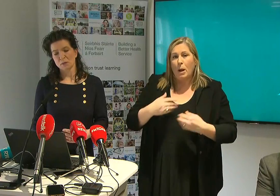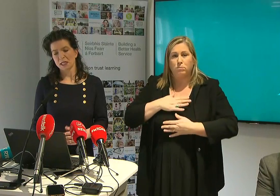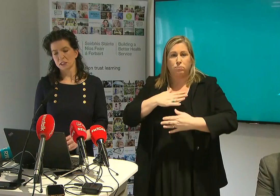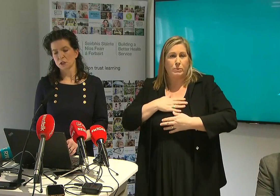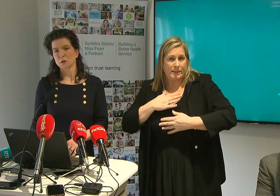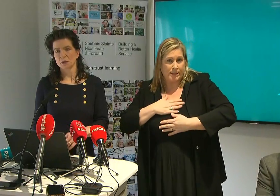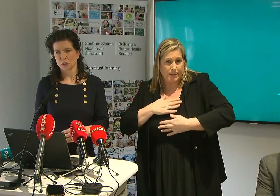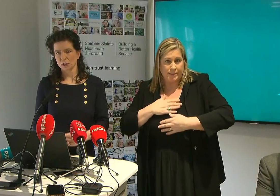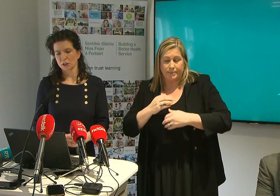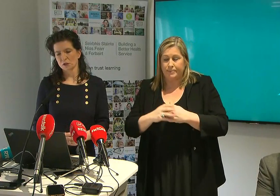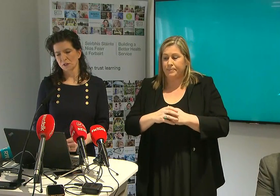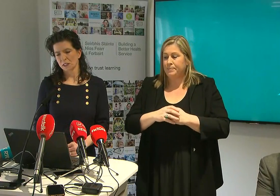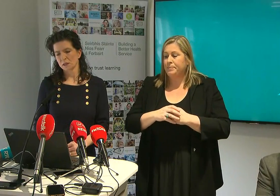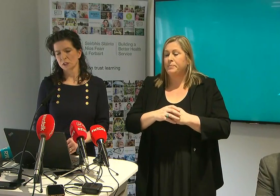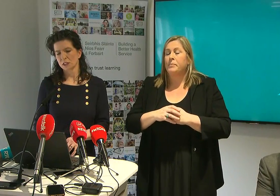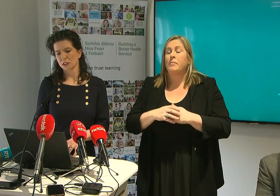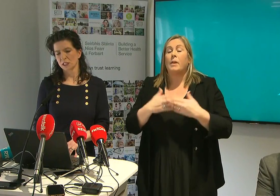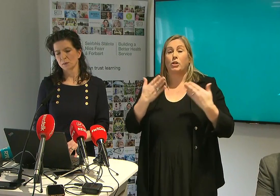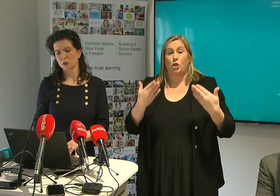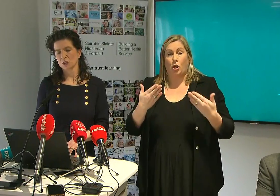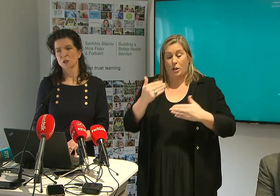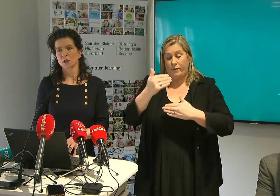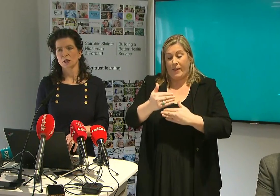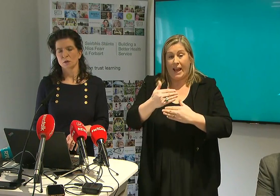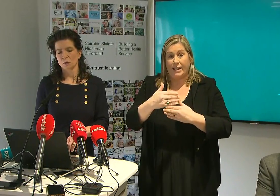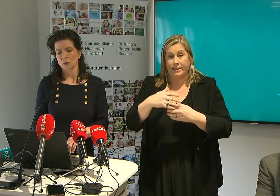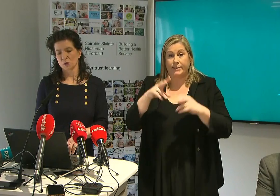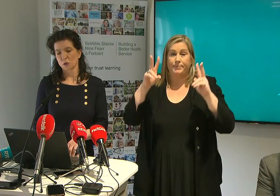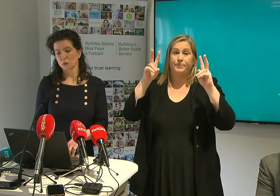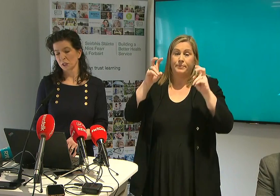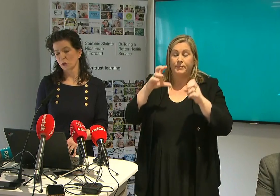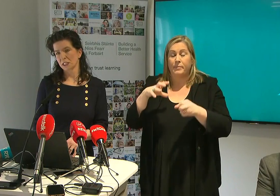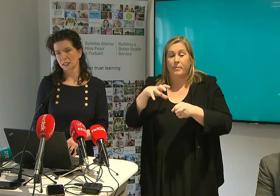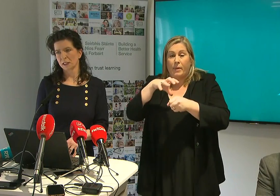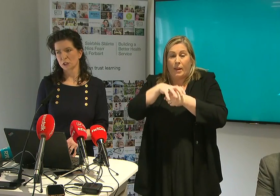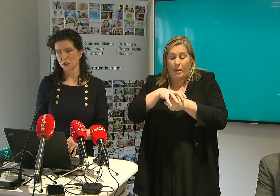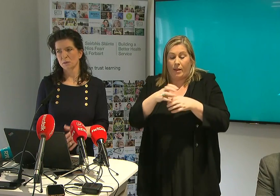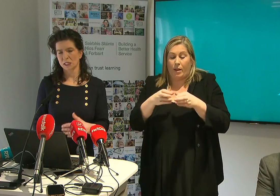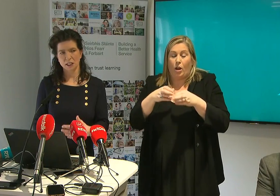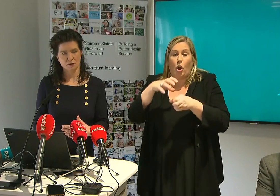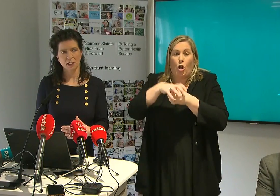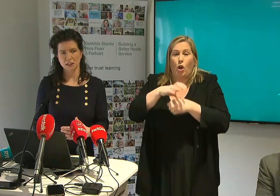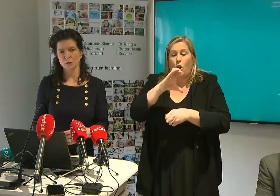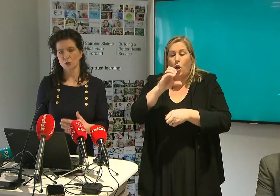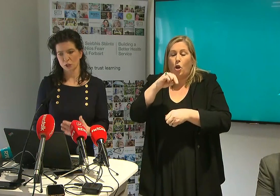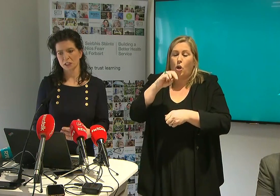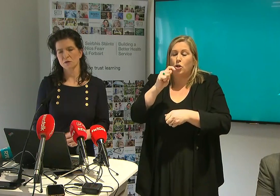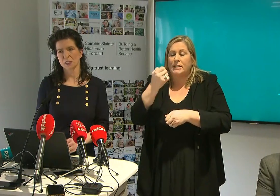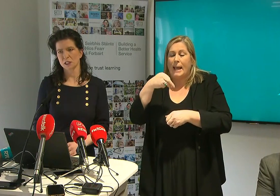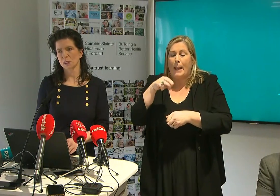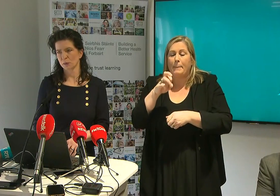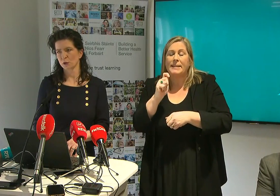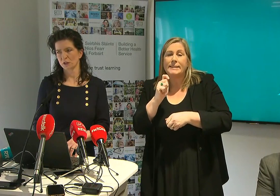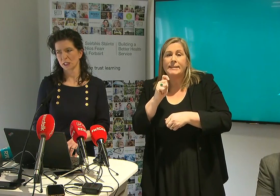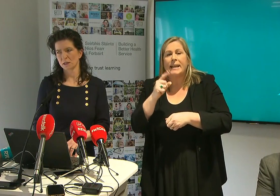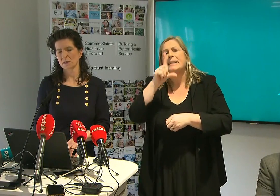Just coming back to the current phase, which is containment. It's what we call in technical terms case finding. We're trying to